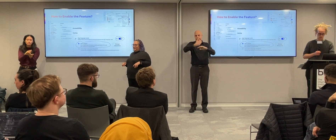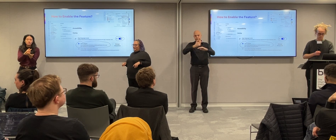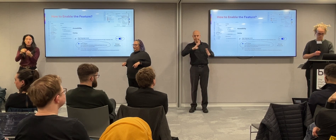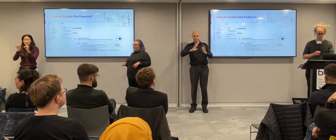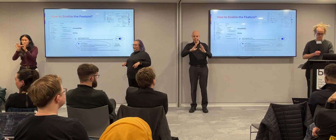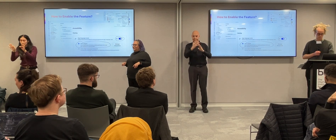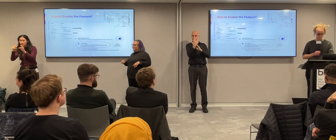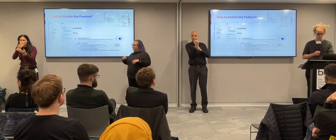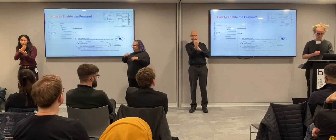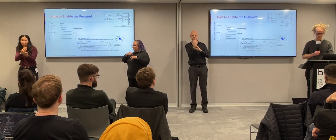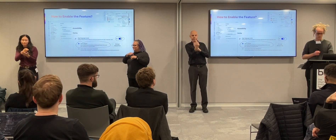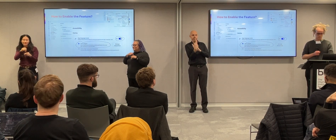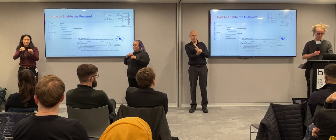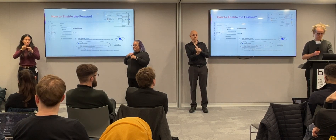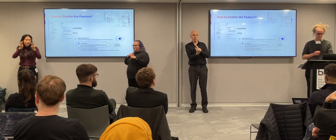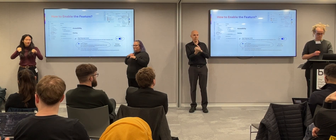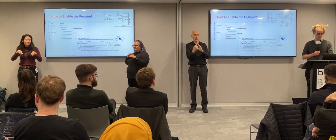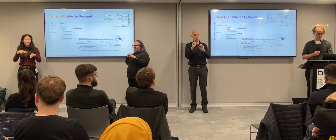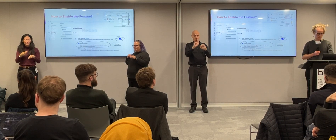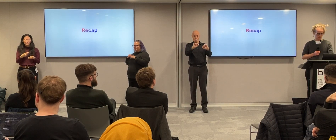local PC.